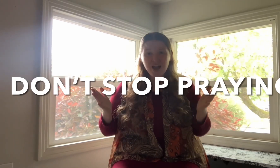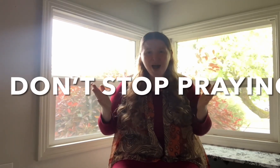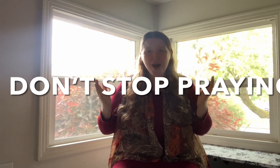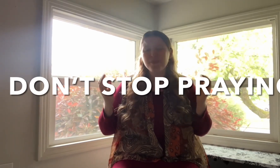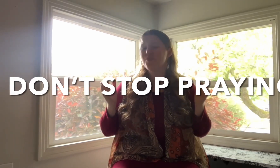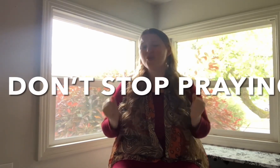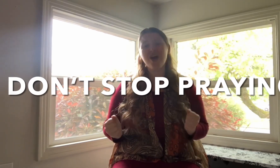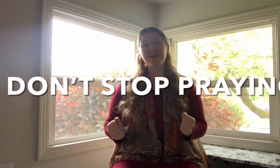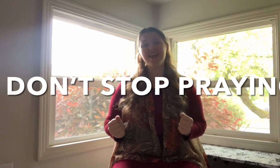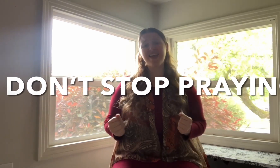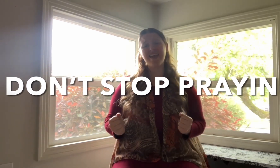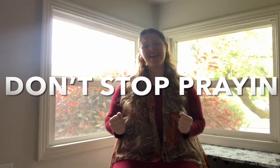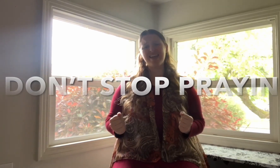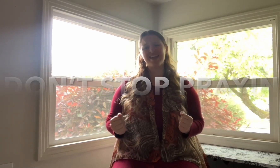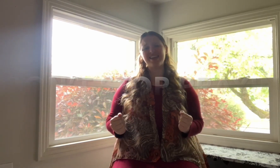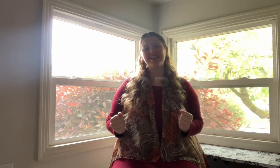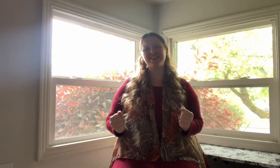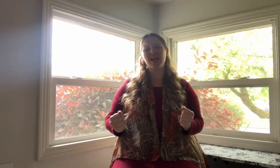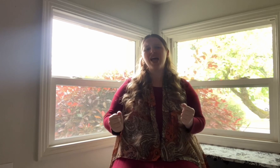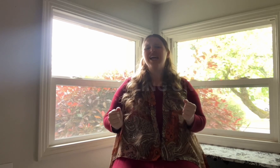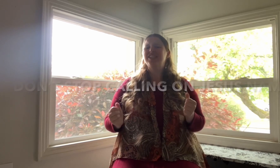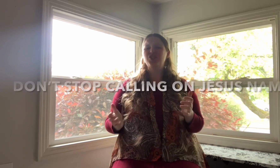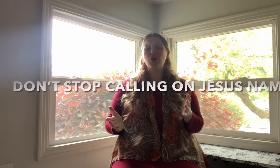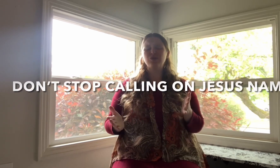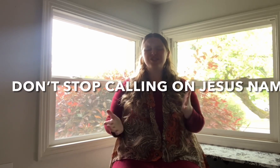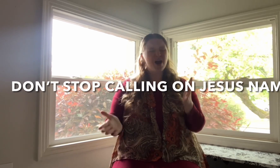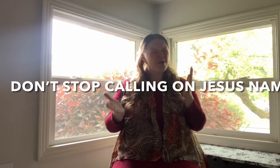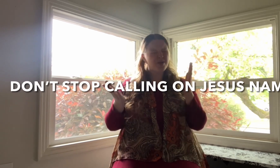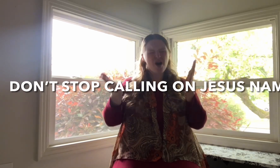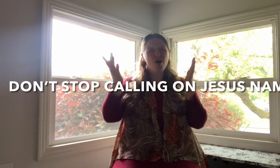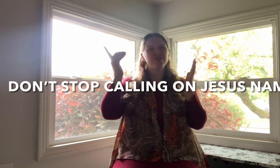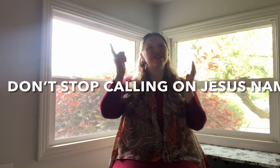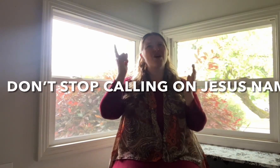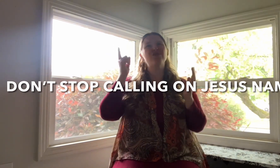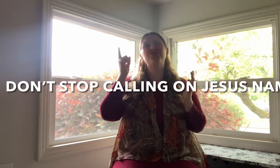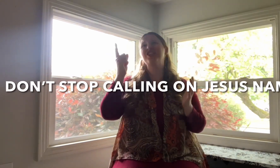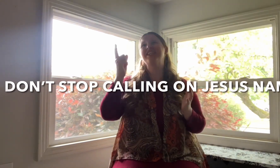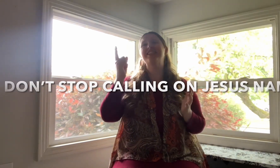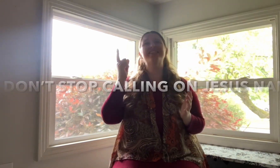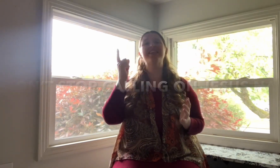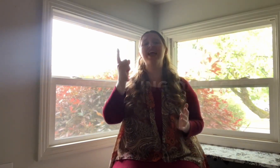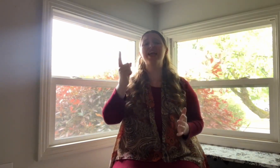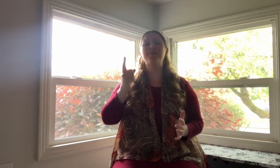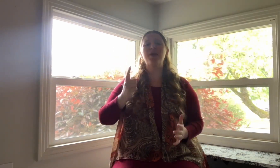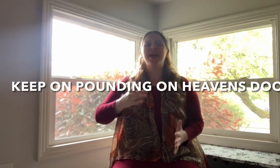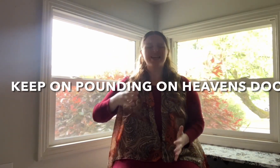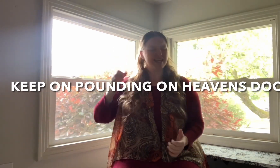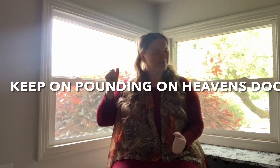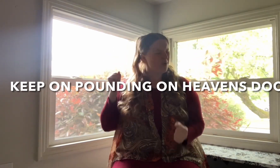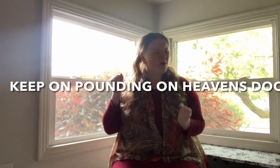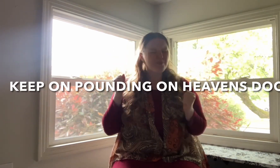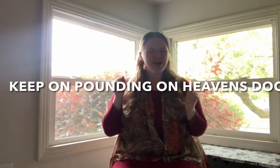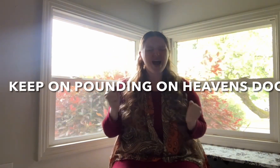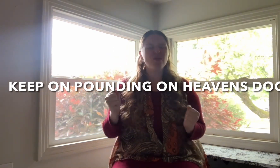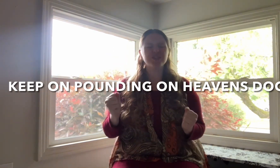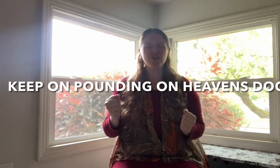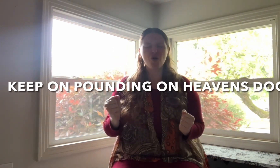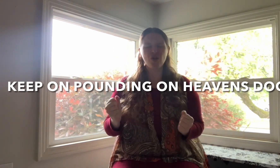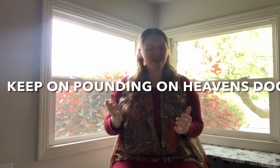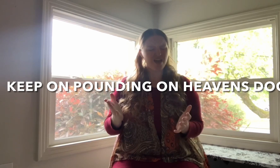stop praying. Don't stop calling on Jesus' name. Keep on pounding on